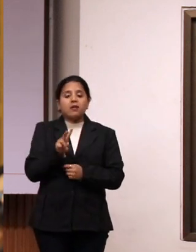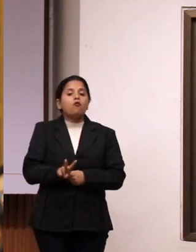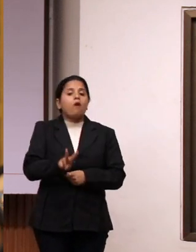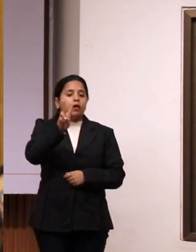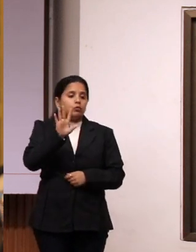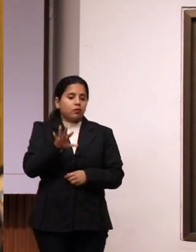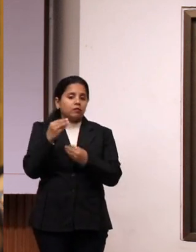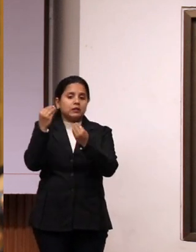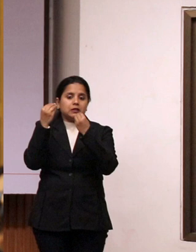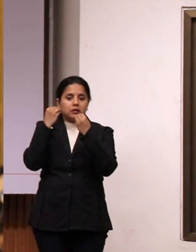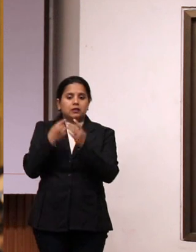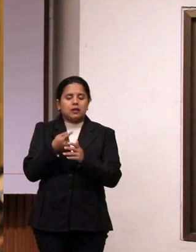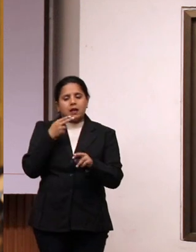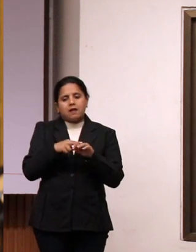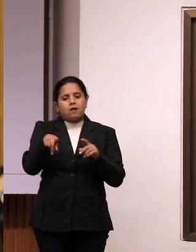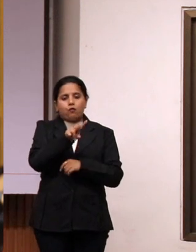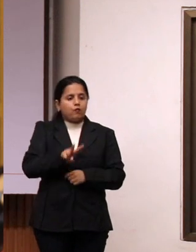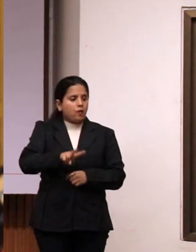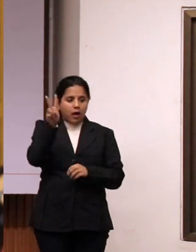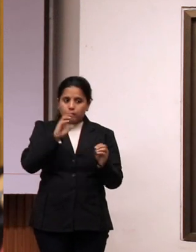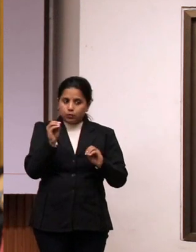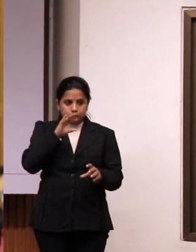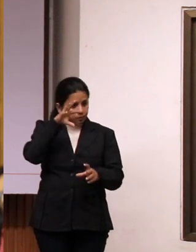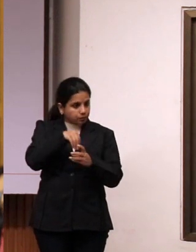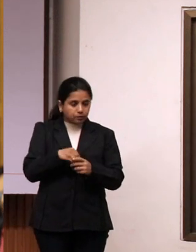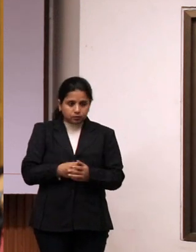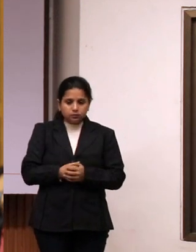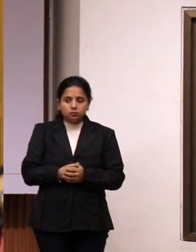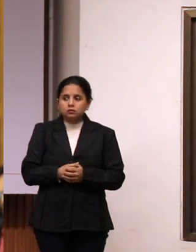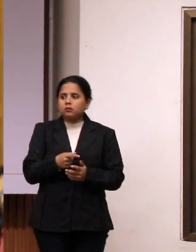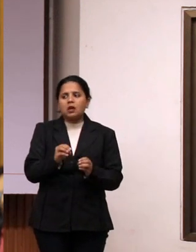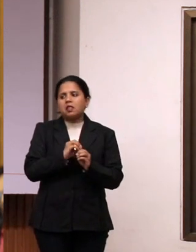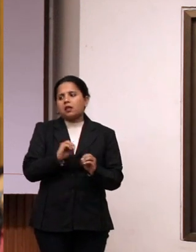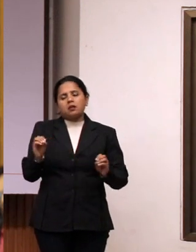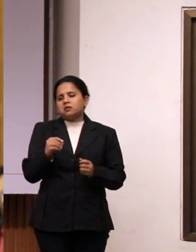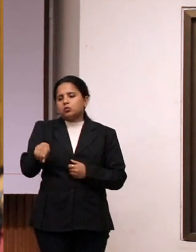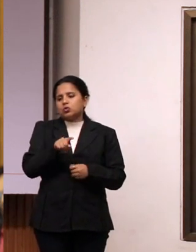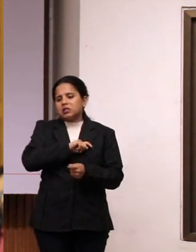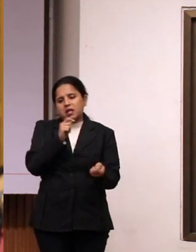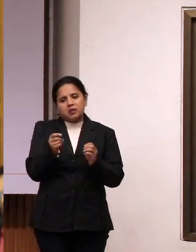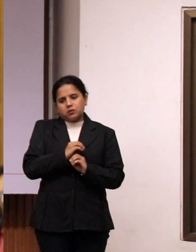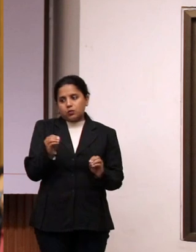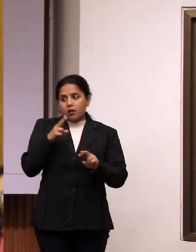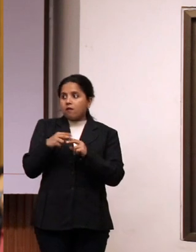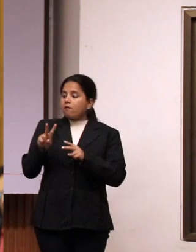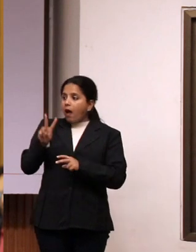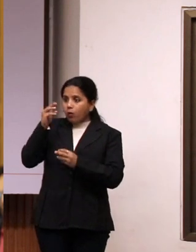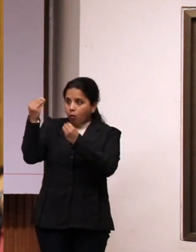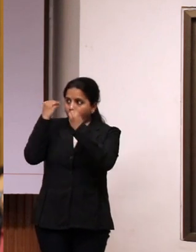values. We do. If we don't have values, you know, nothing will going to change.